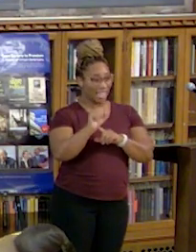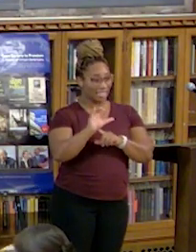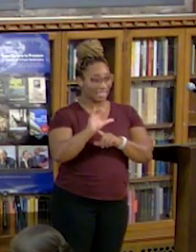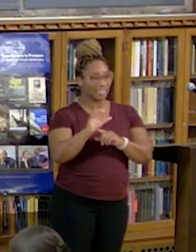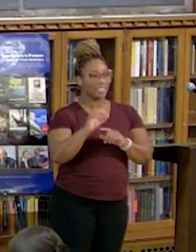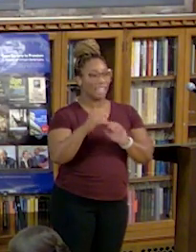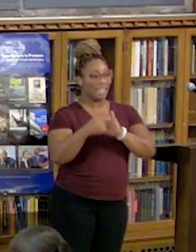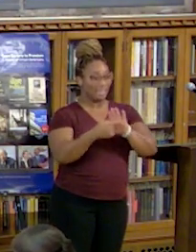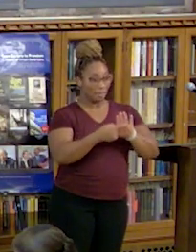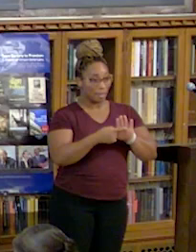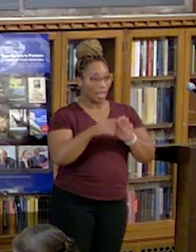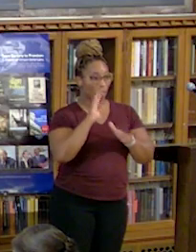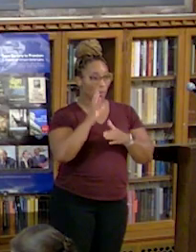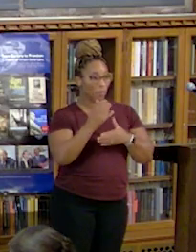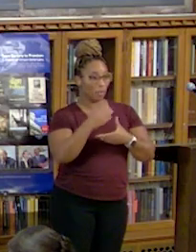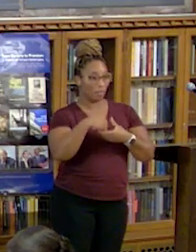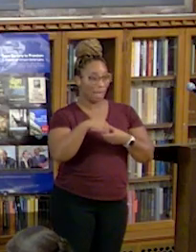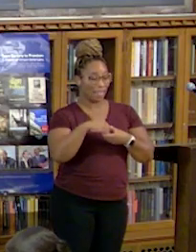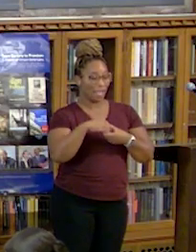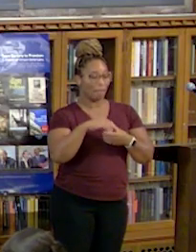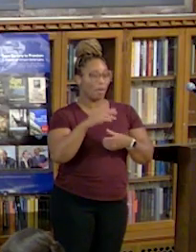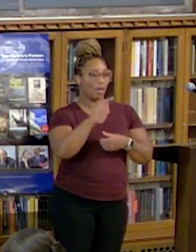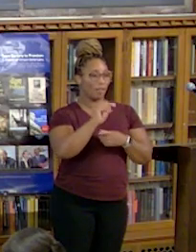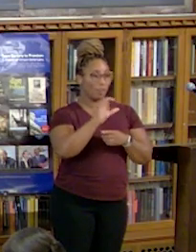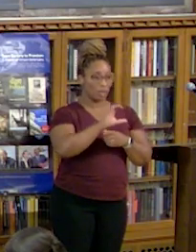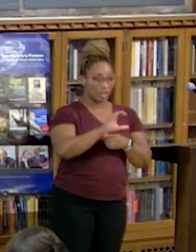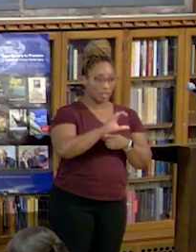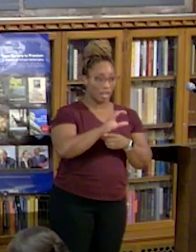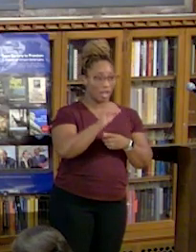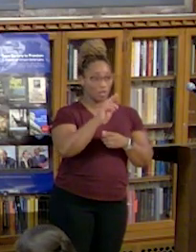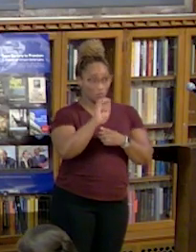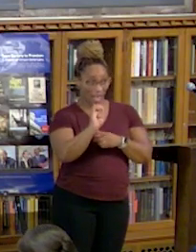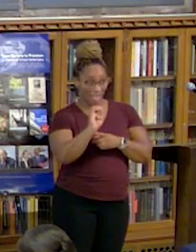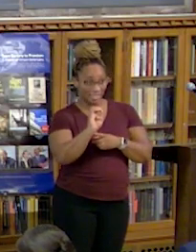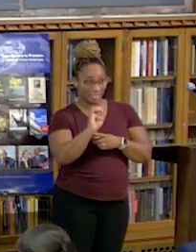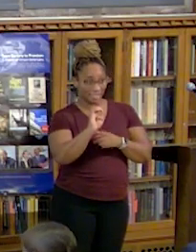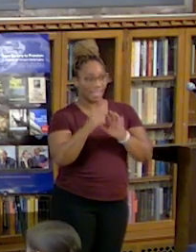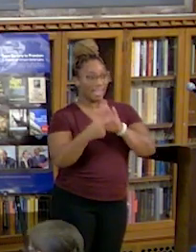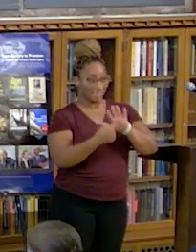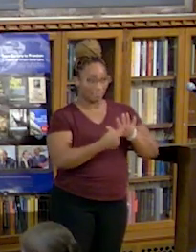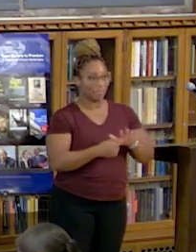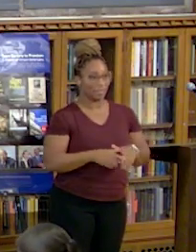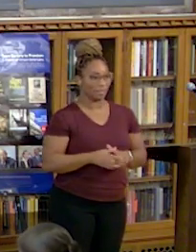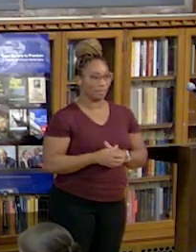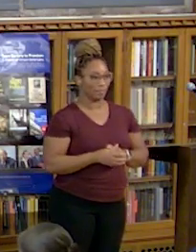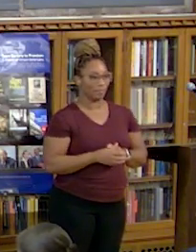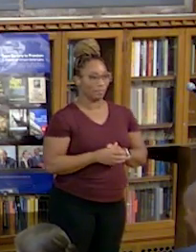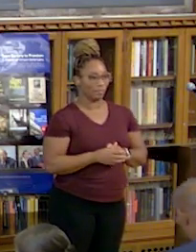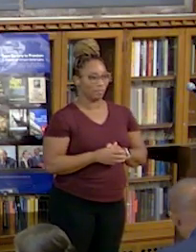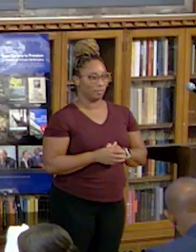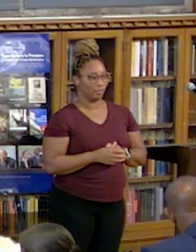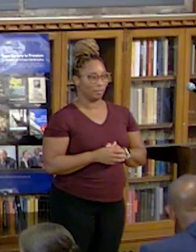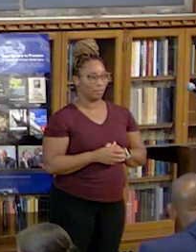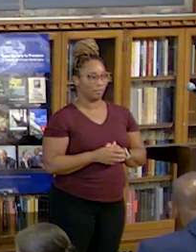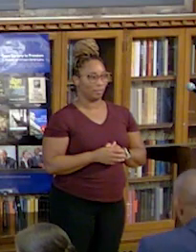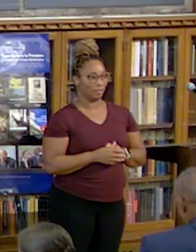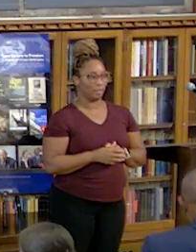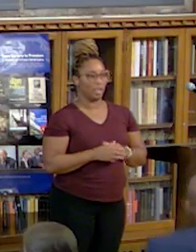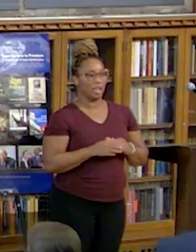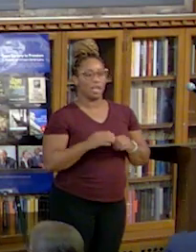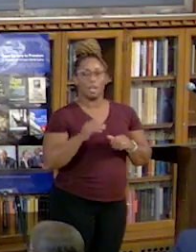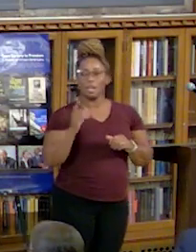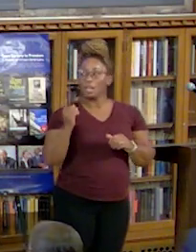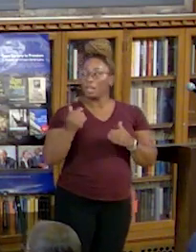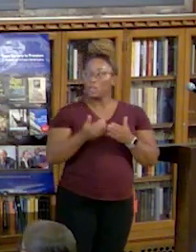to make that as part of the North Carolina race exhibit yes new layers um I already